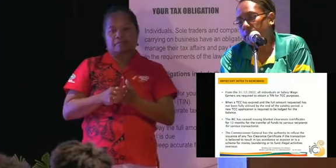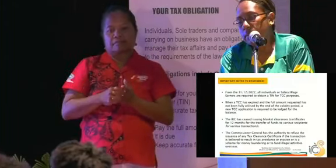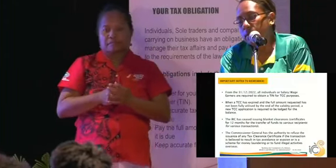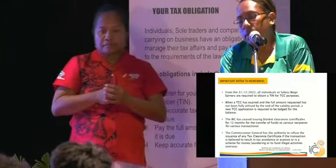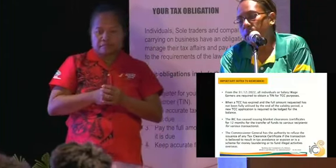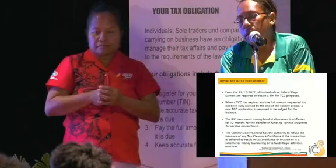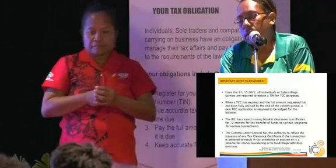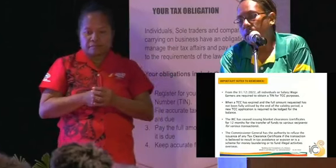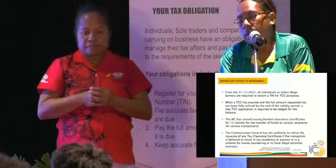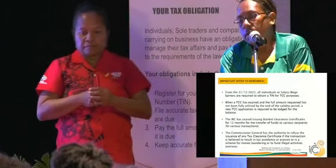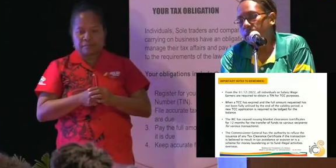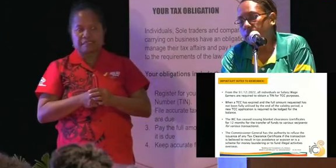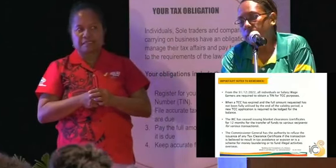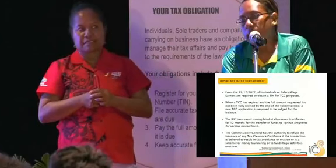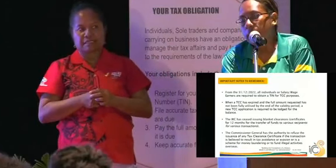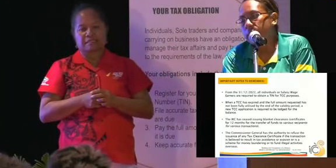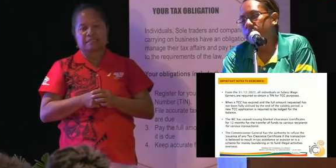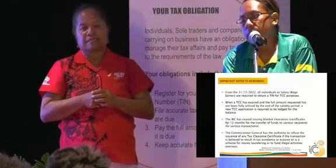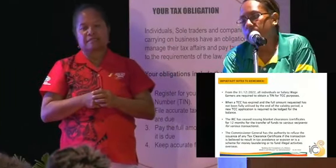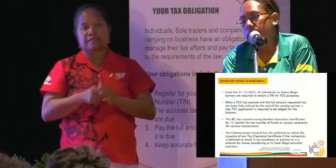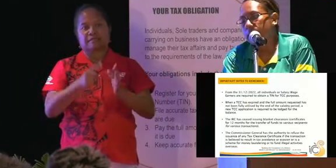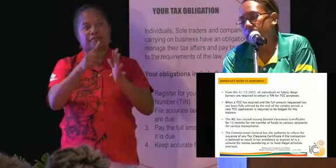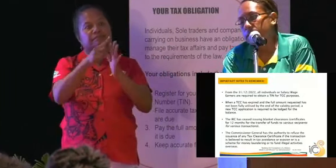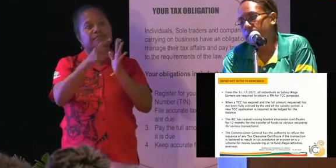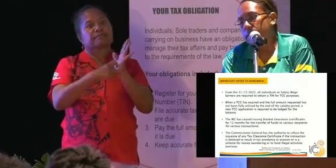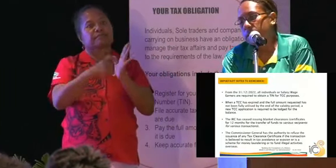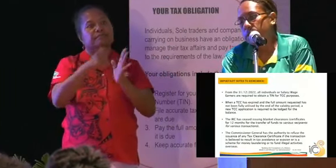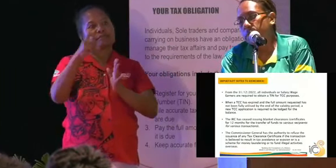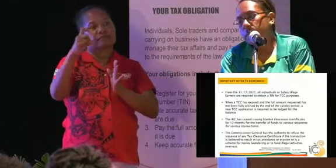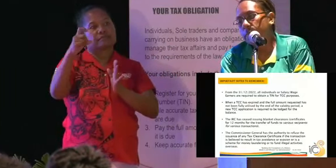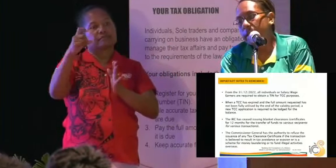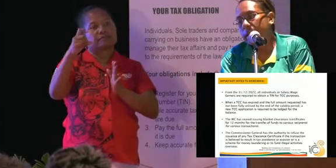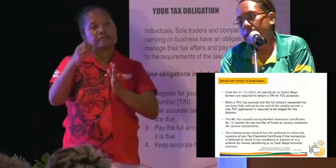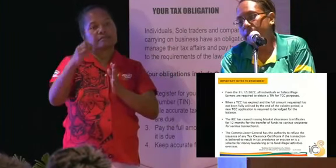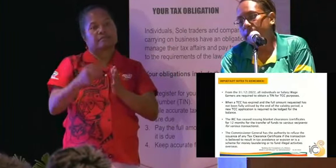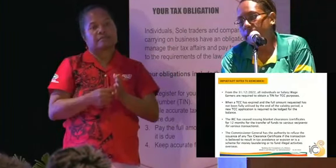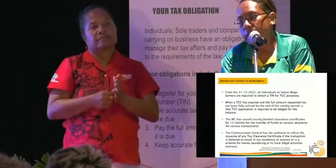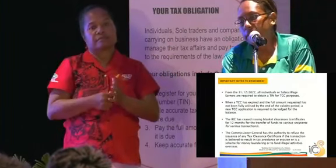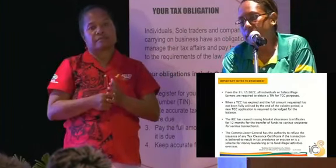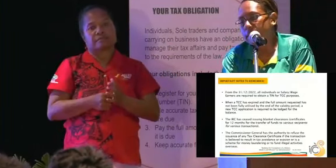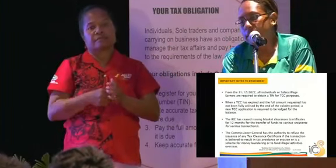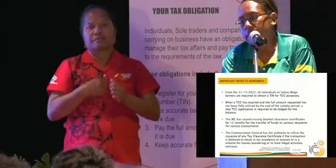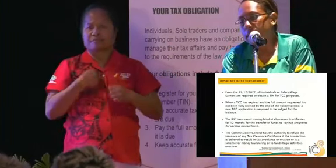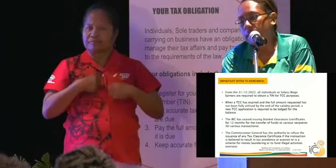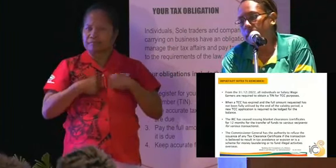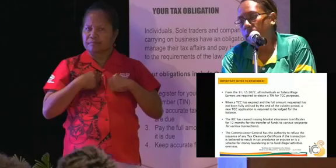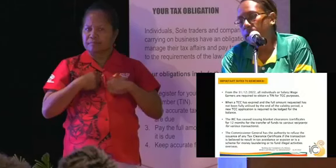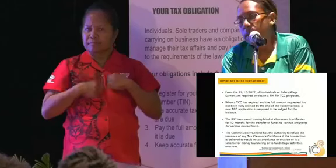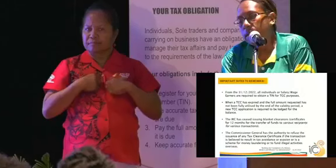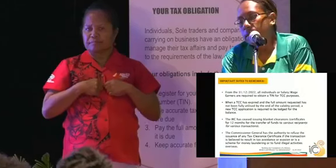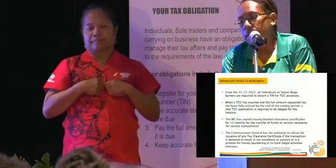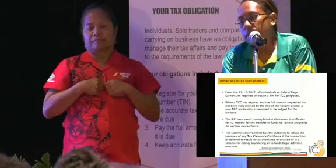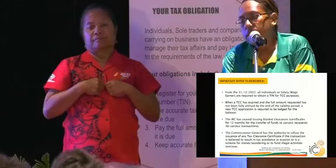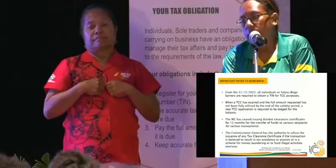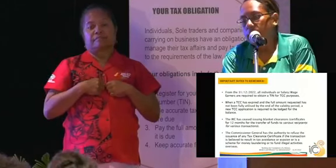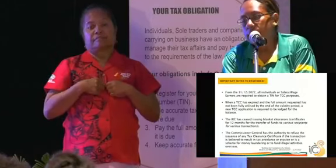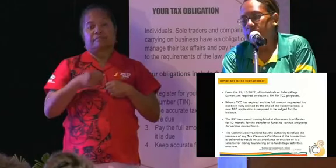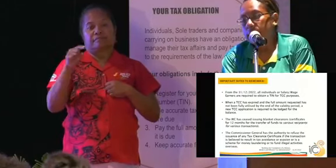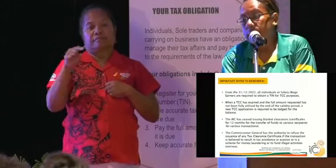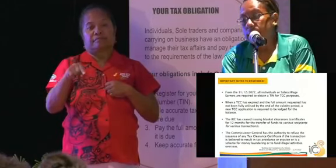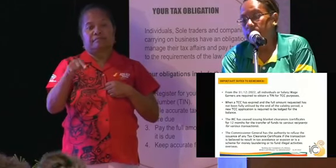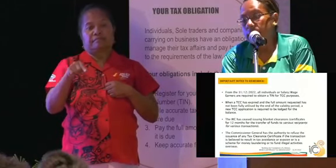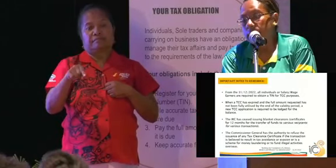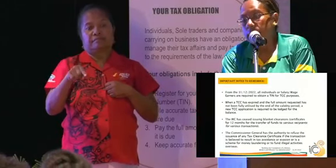balance. The IRC has ceased issuing blanket clearances. These